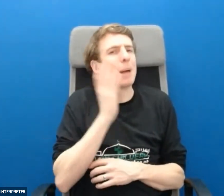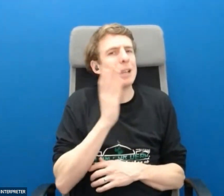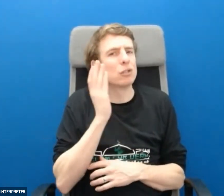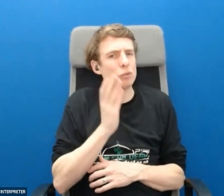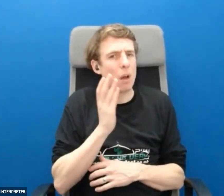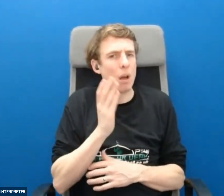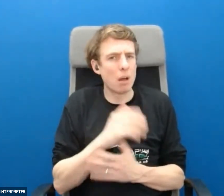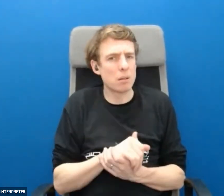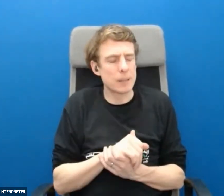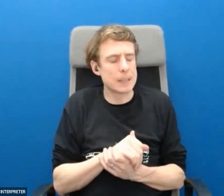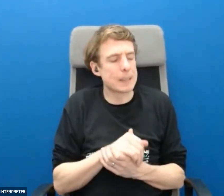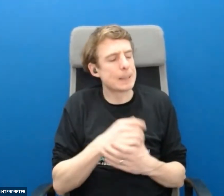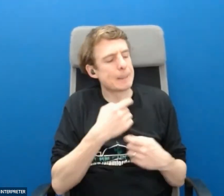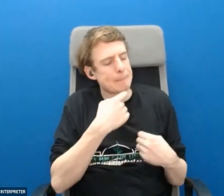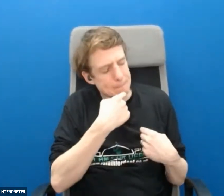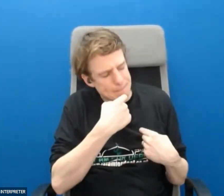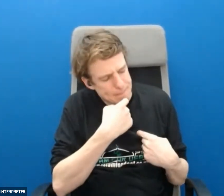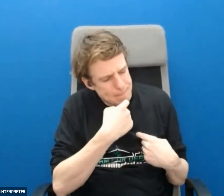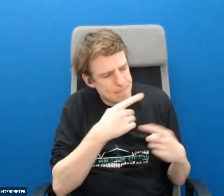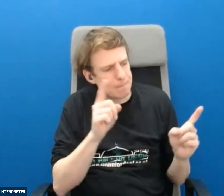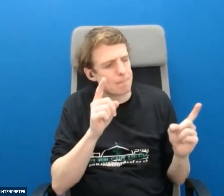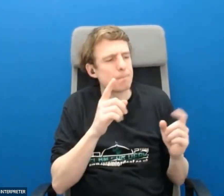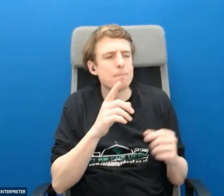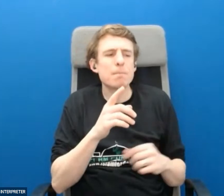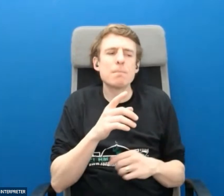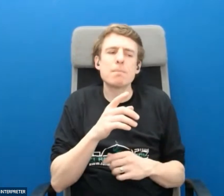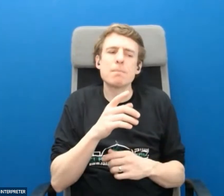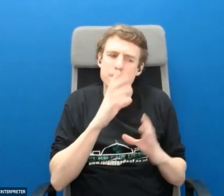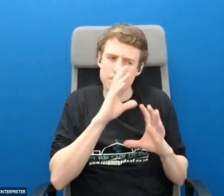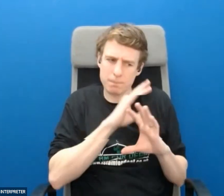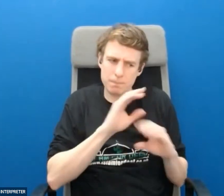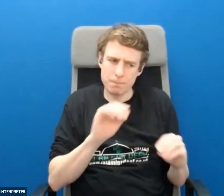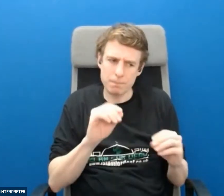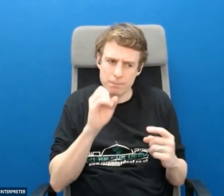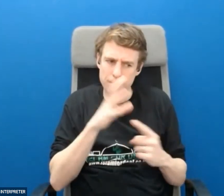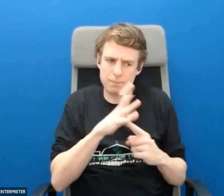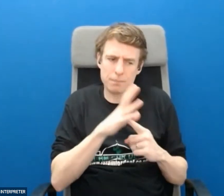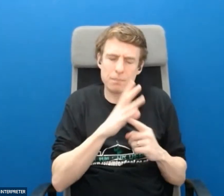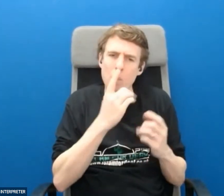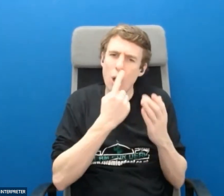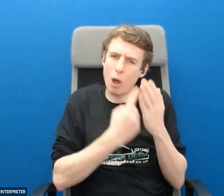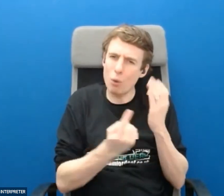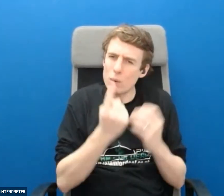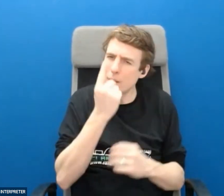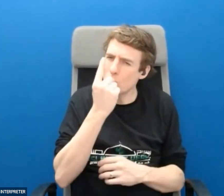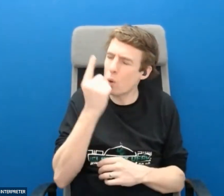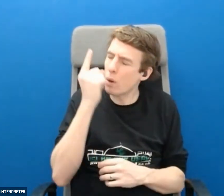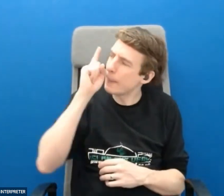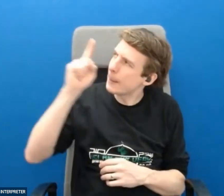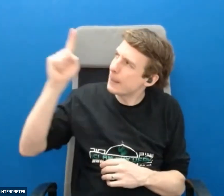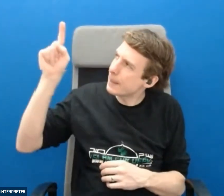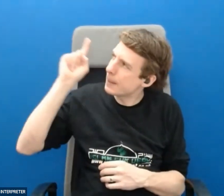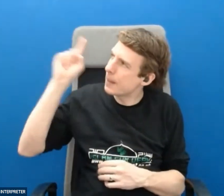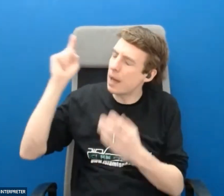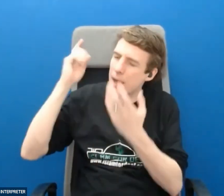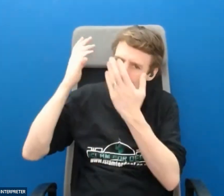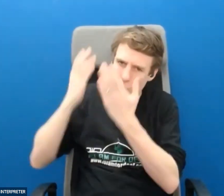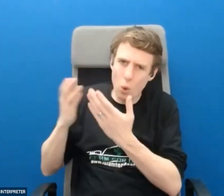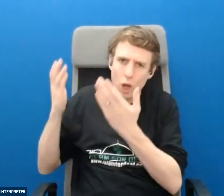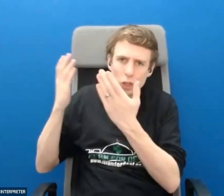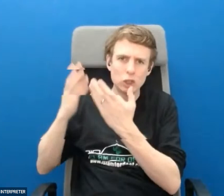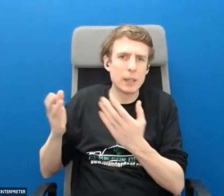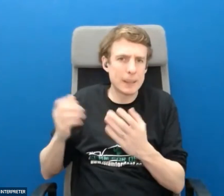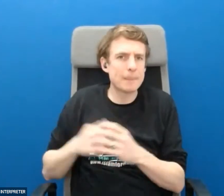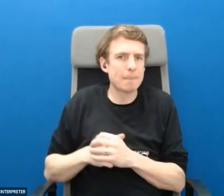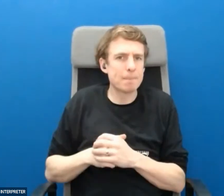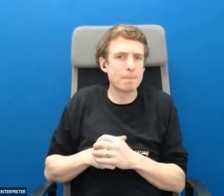worshipping anything other than He. And that's in the chapter of the